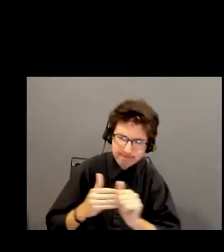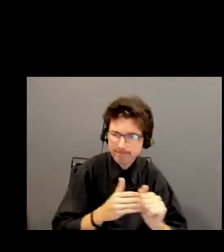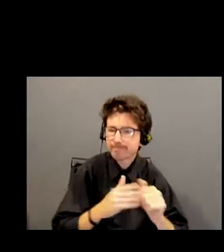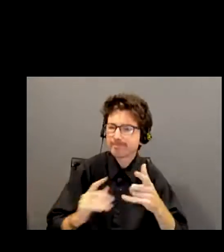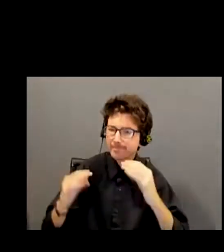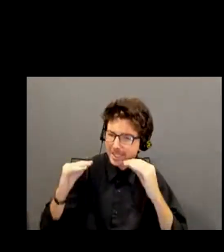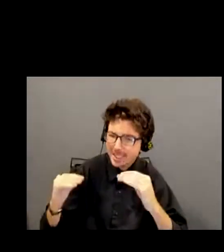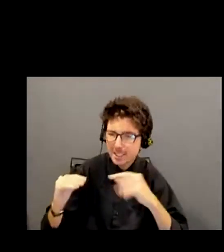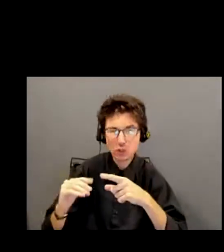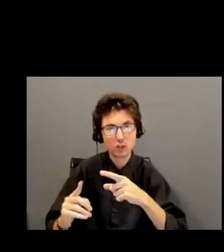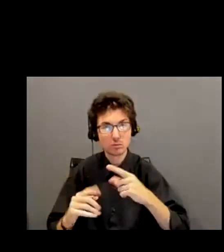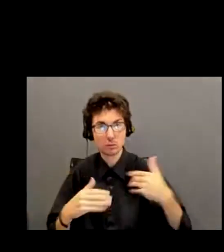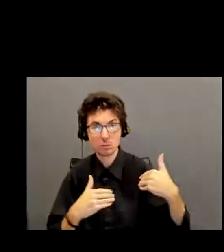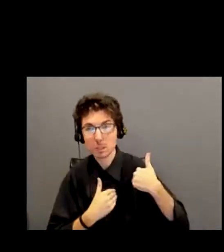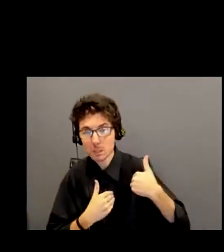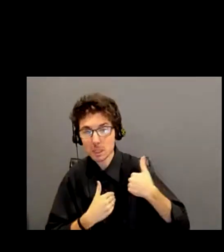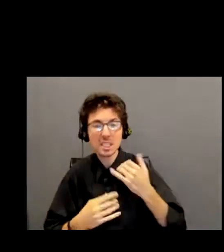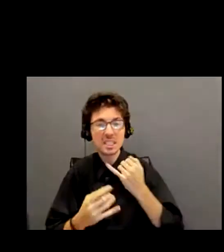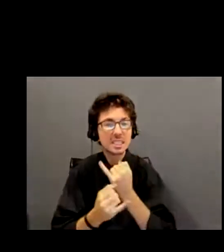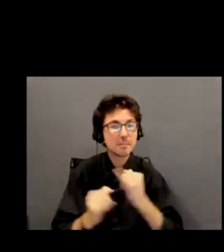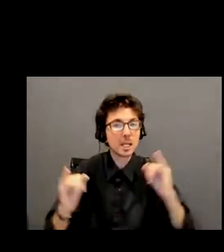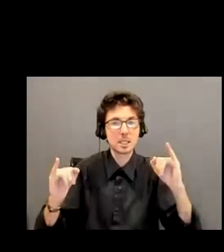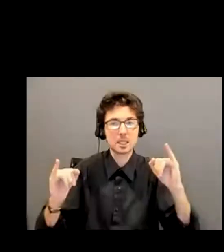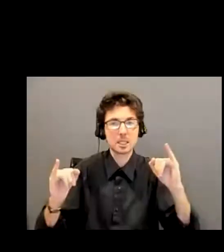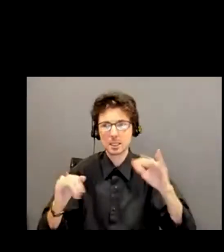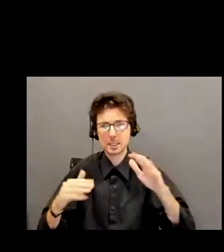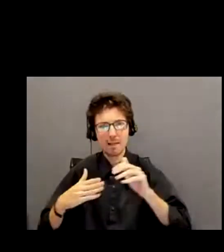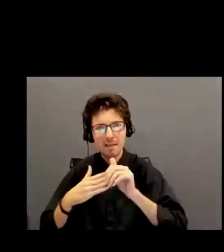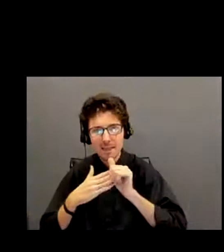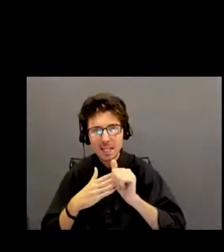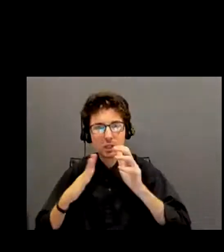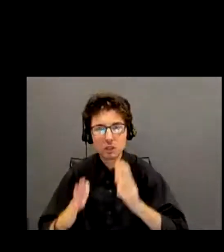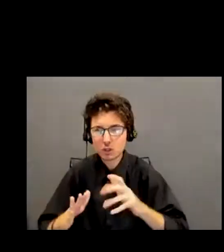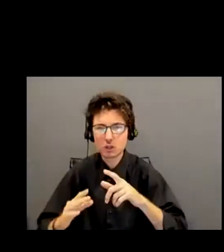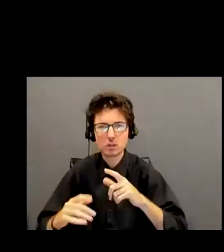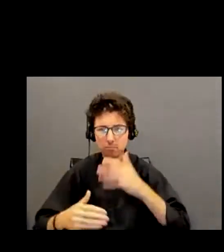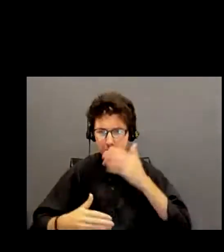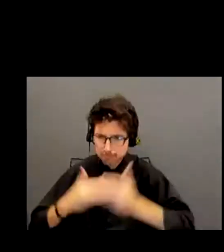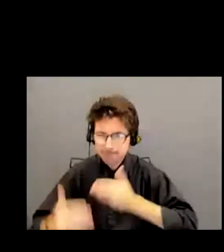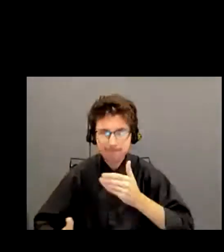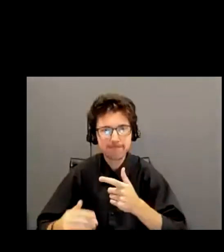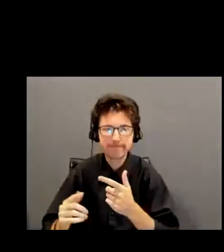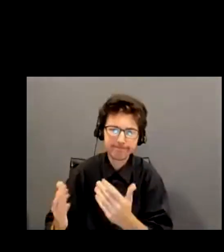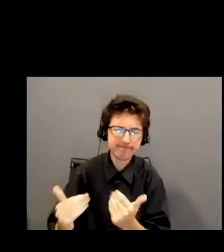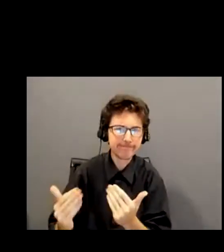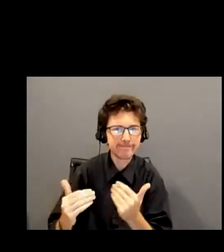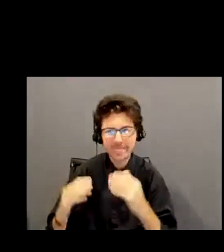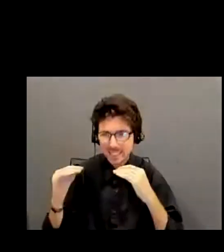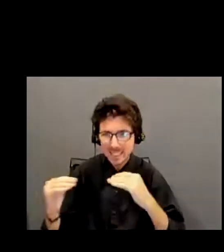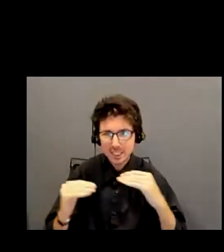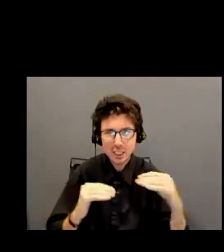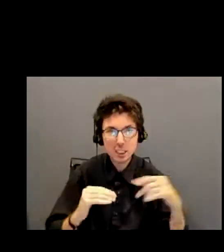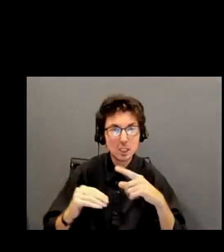independence, responsibility, leadership, so to help them face the obstacles and